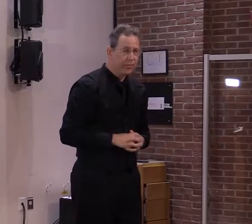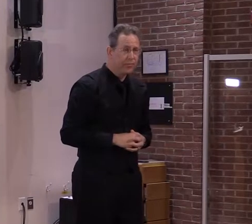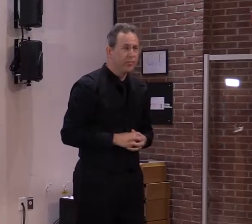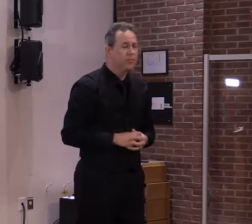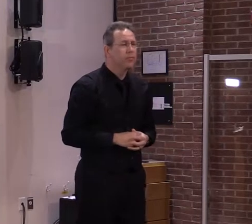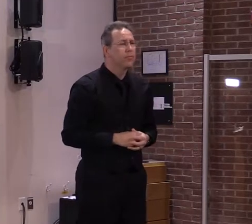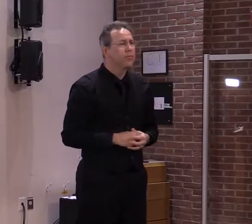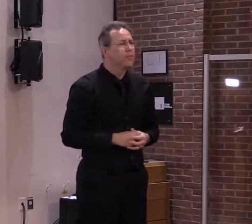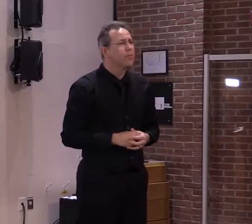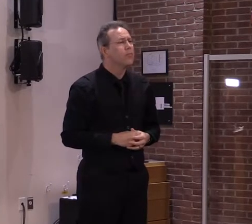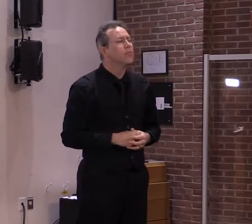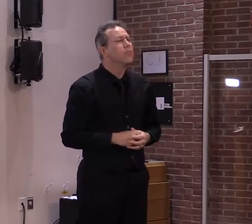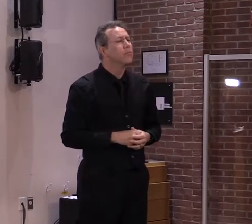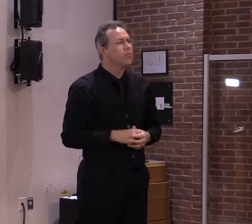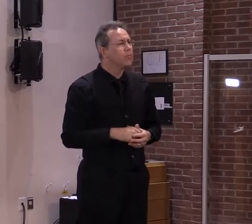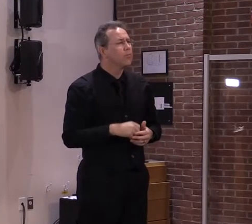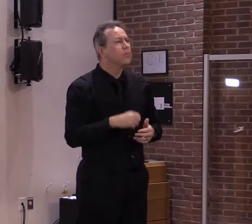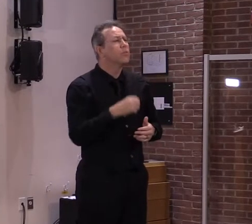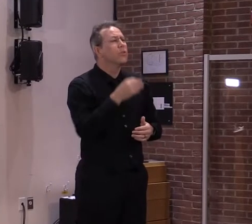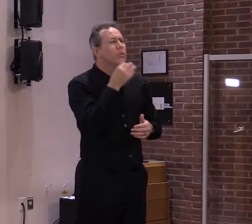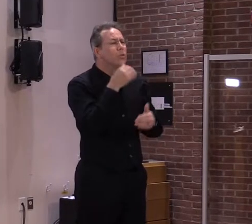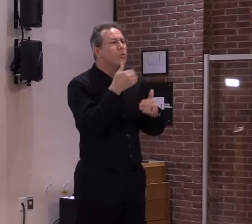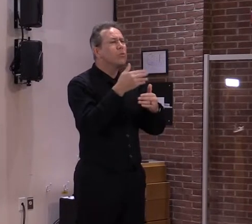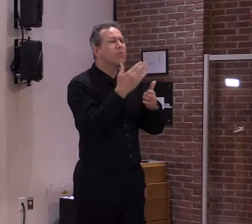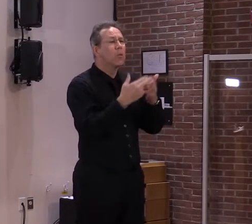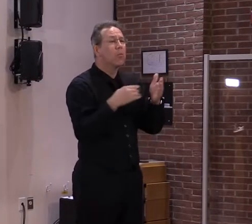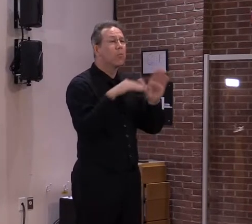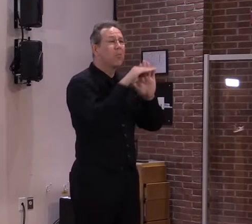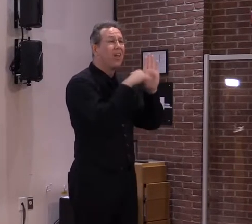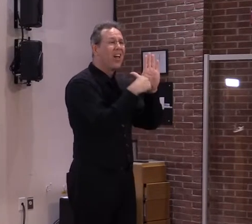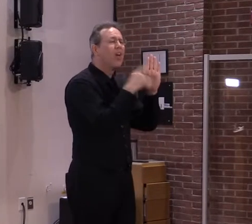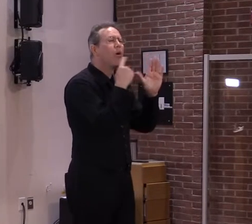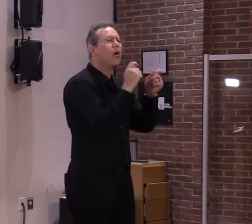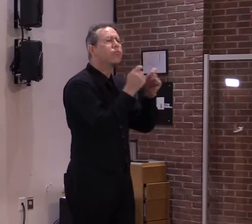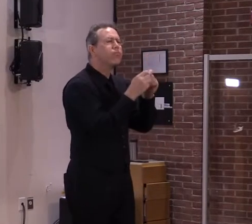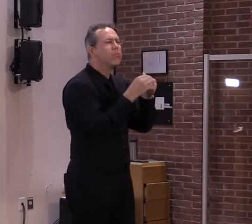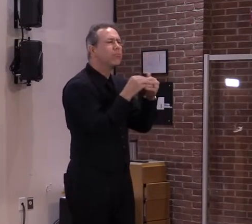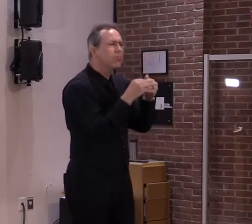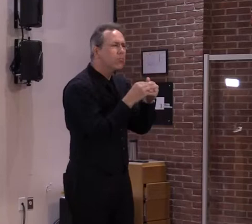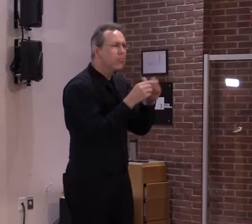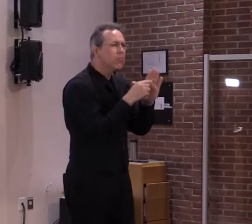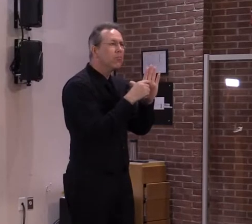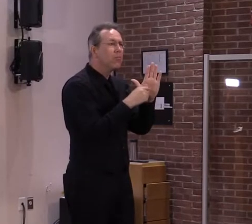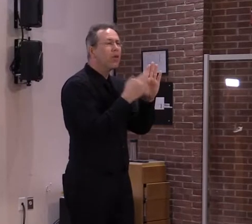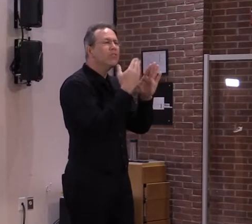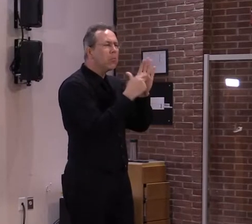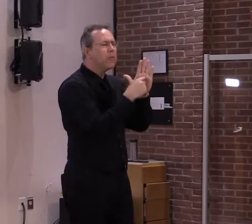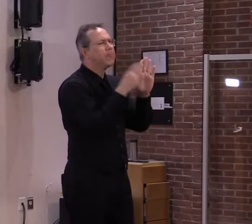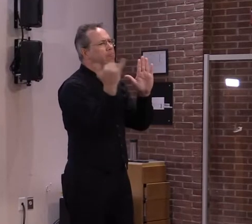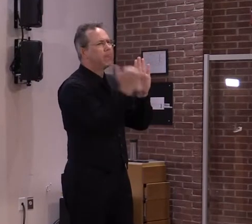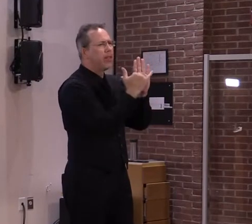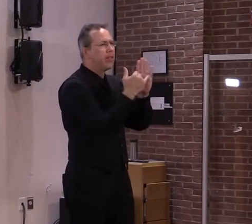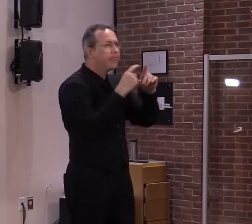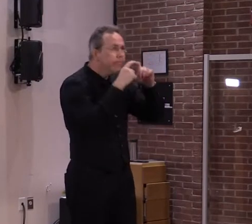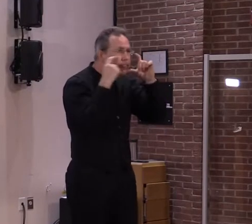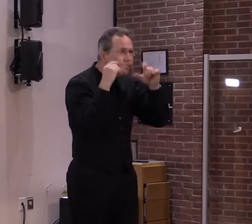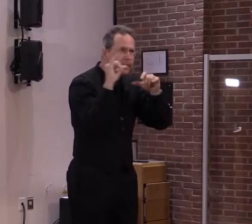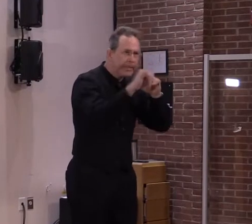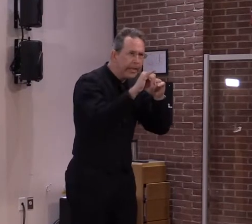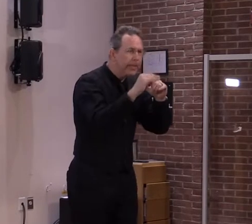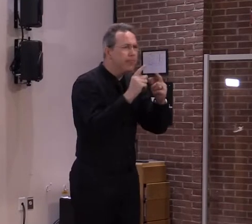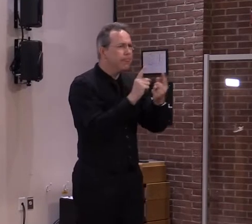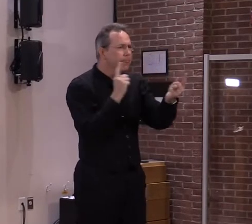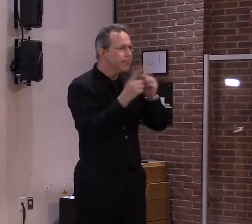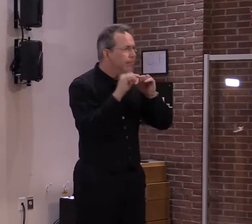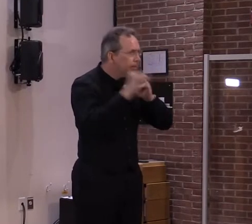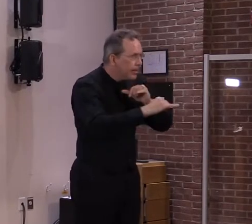lifted, but mandatory masking and spacing requirements will remain in place. So for example, a